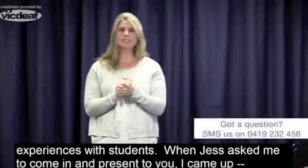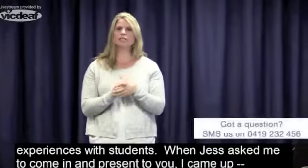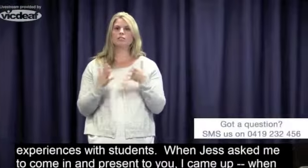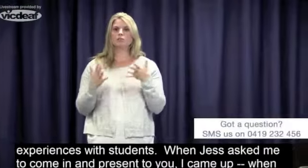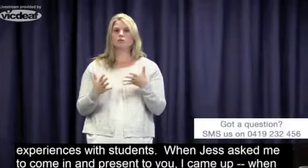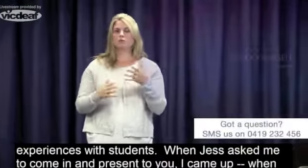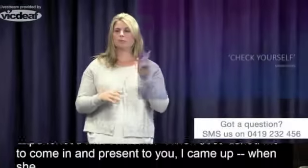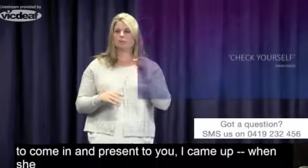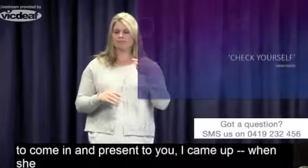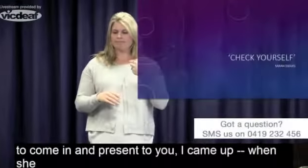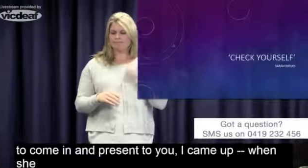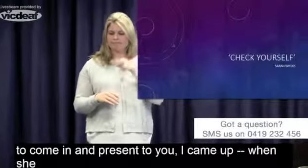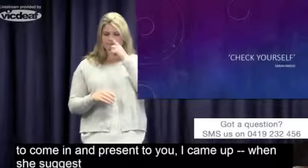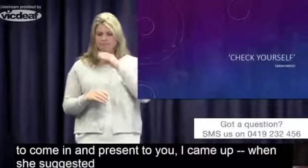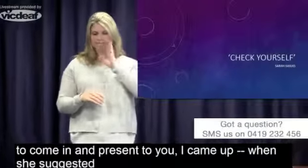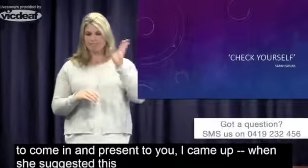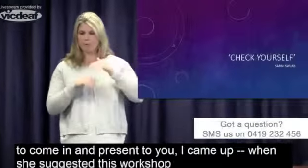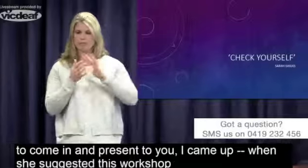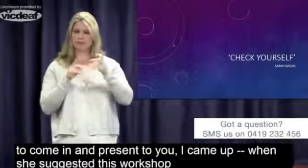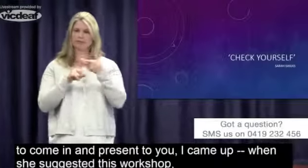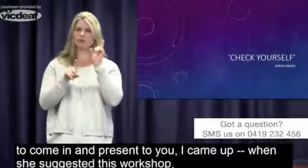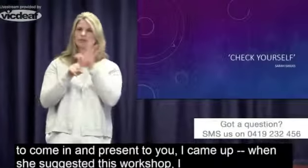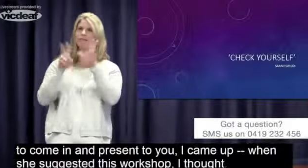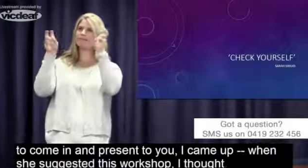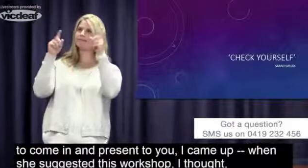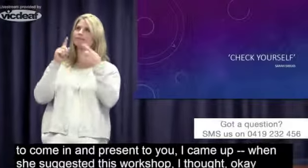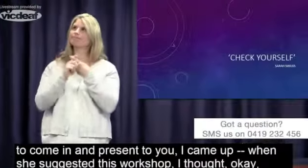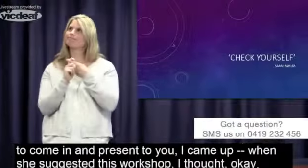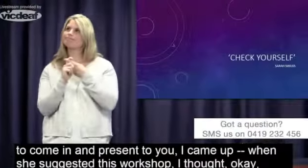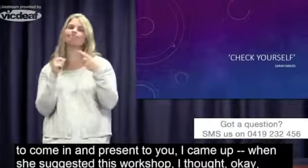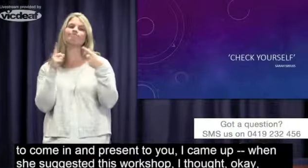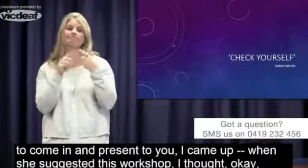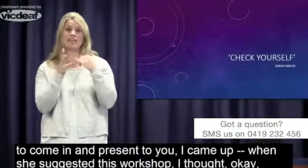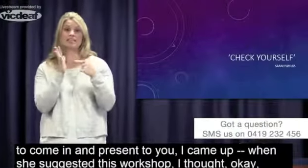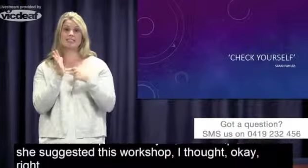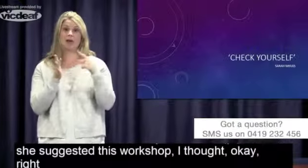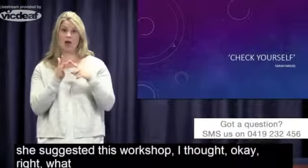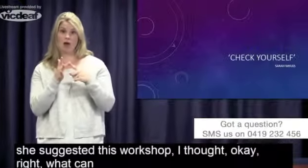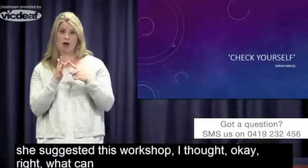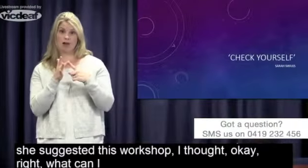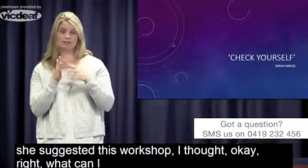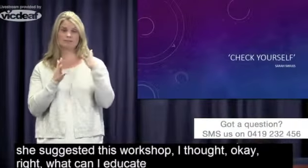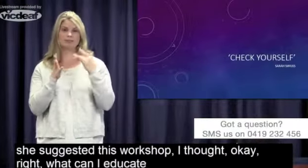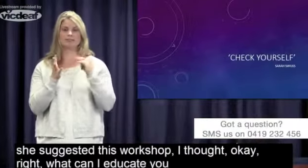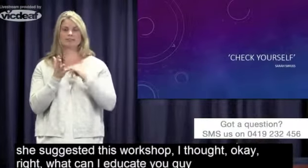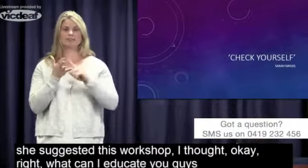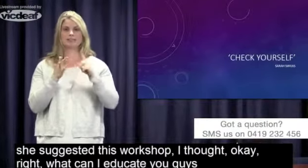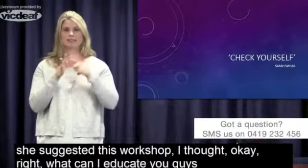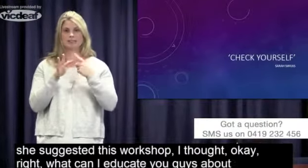I thought, okay, right, what can I educate you guys about in regards to checking yourself? I